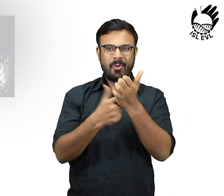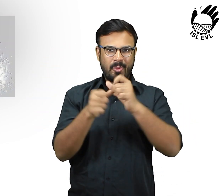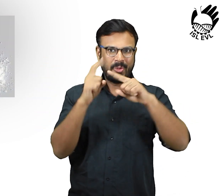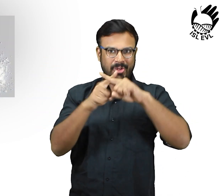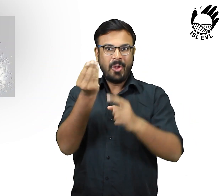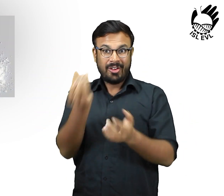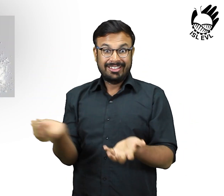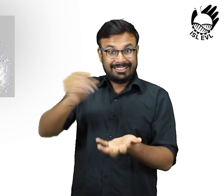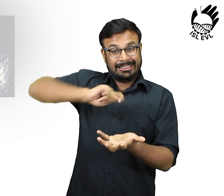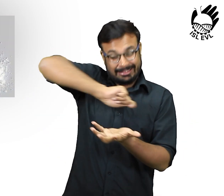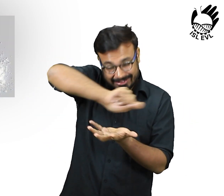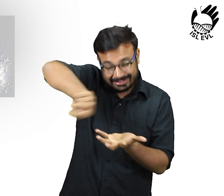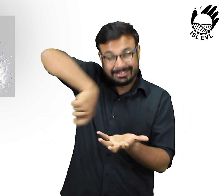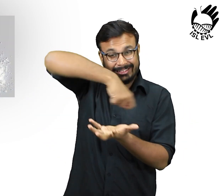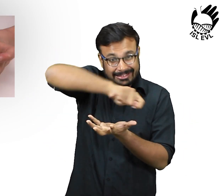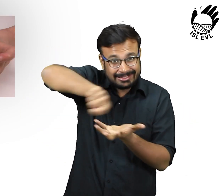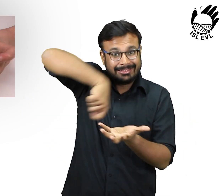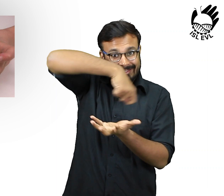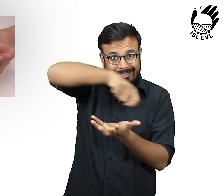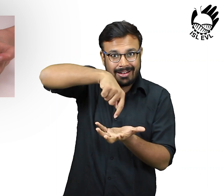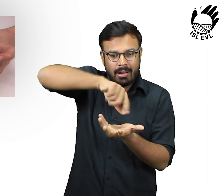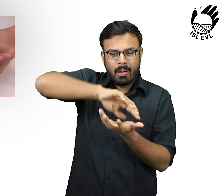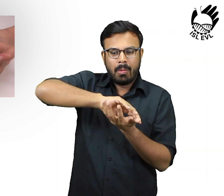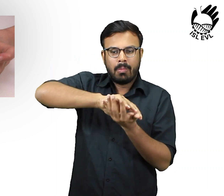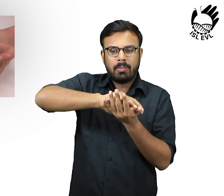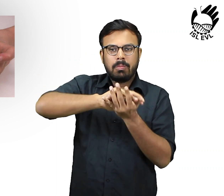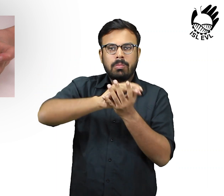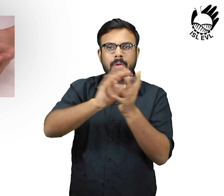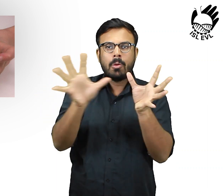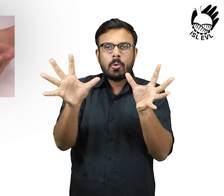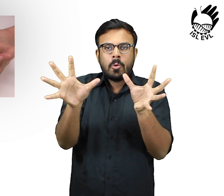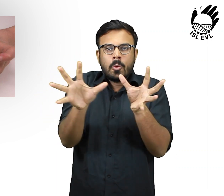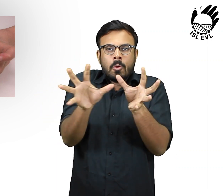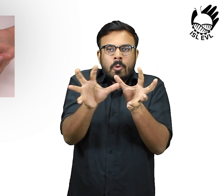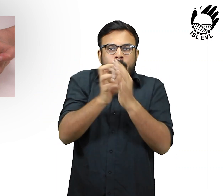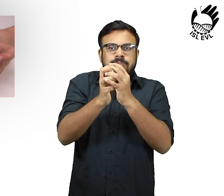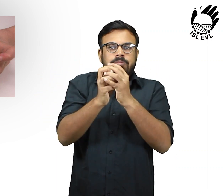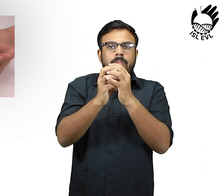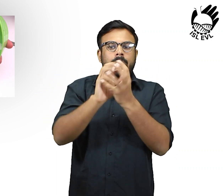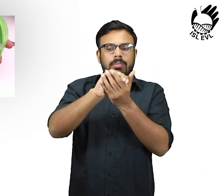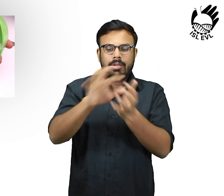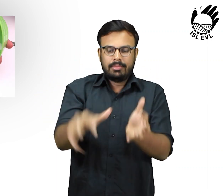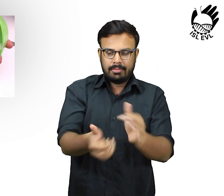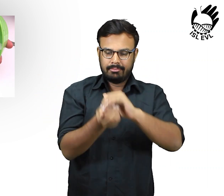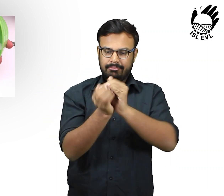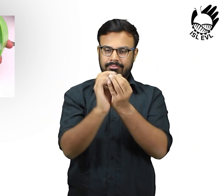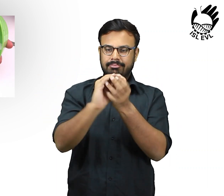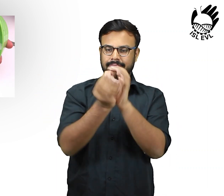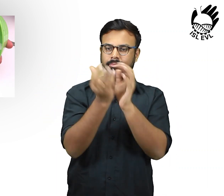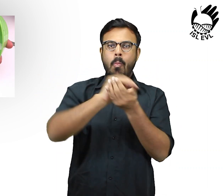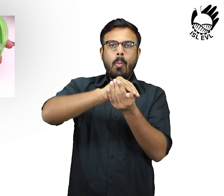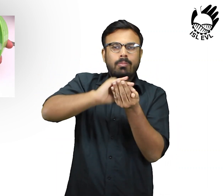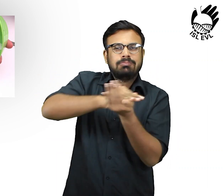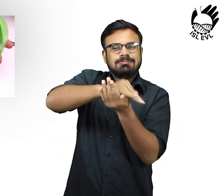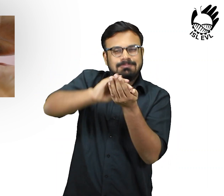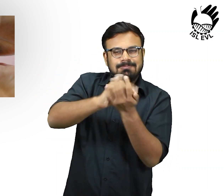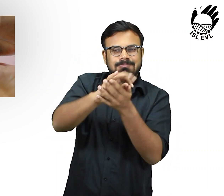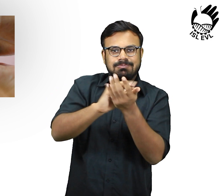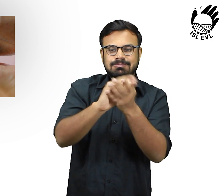We can also use the same slime for making bouncy balls or make a fresh batch. Add the borax solution